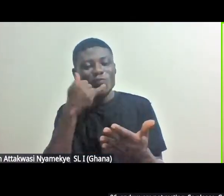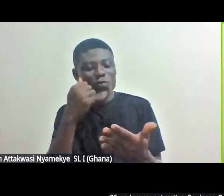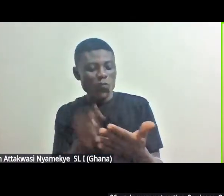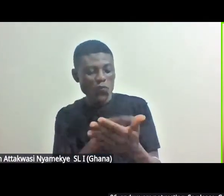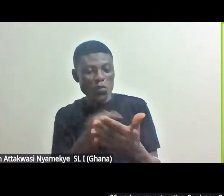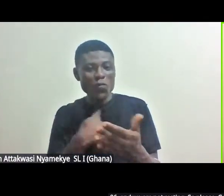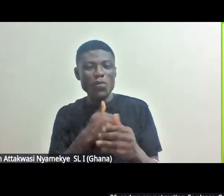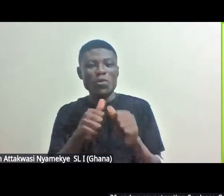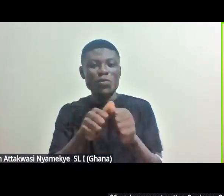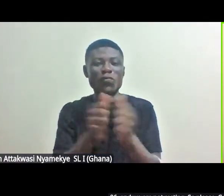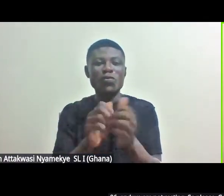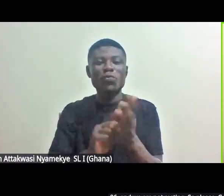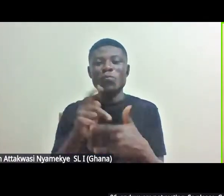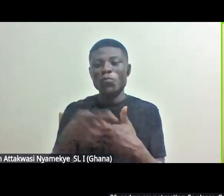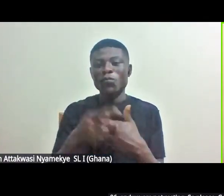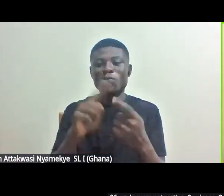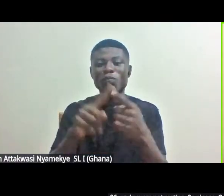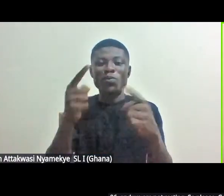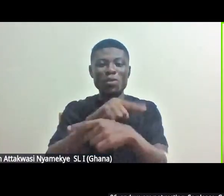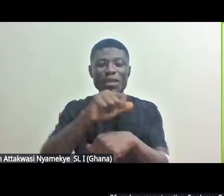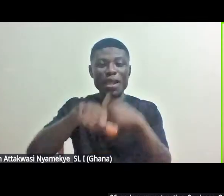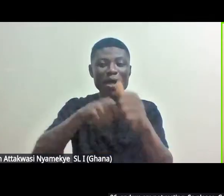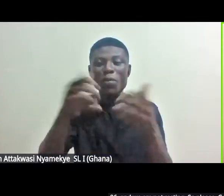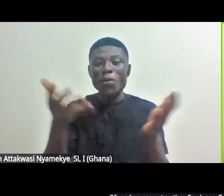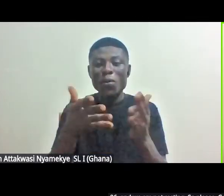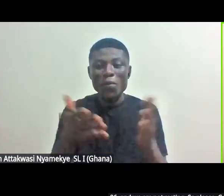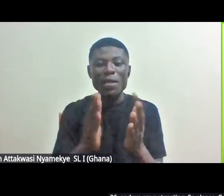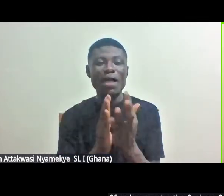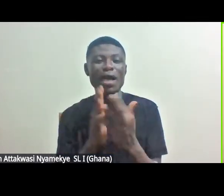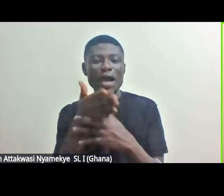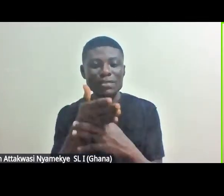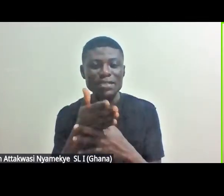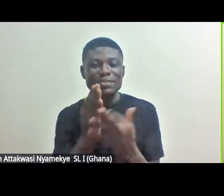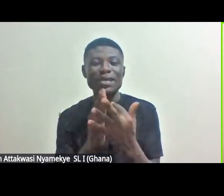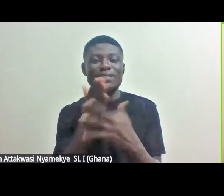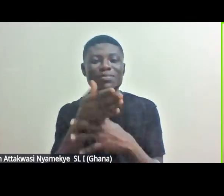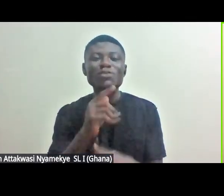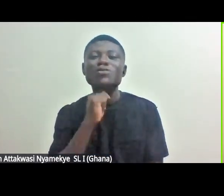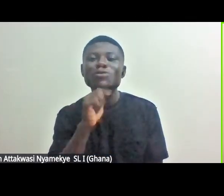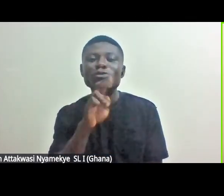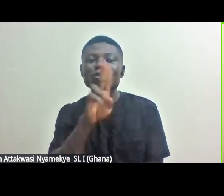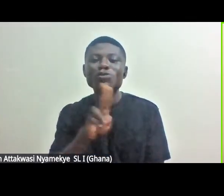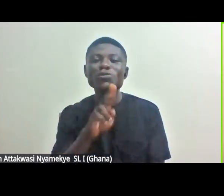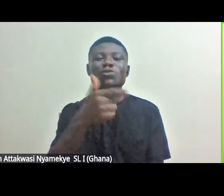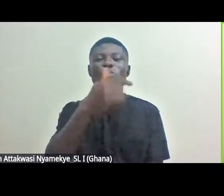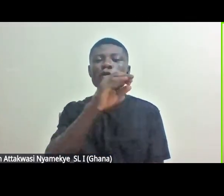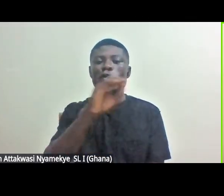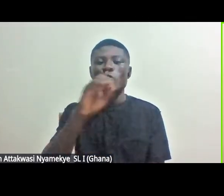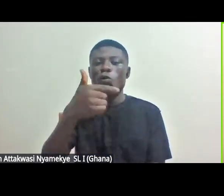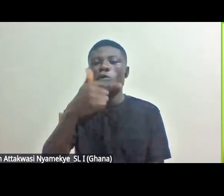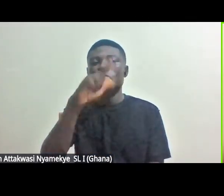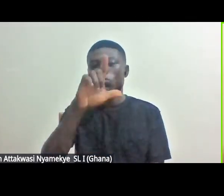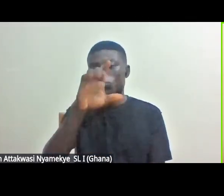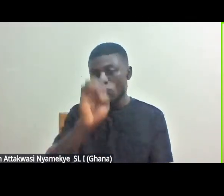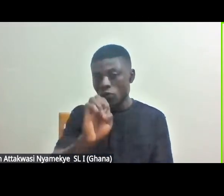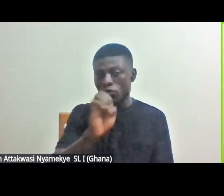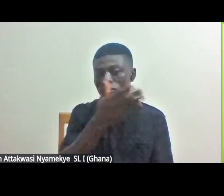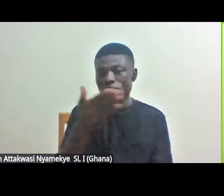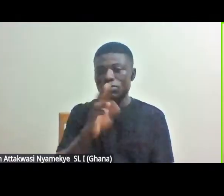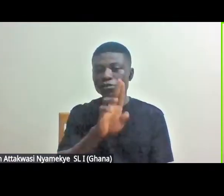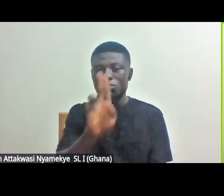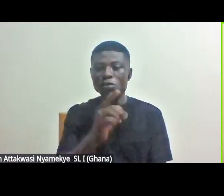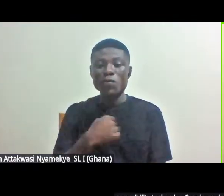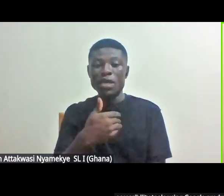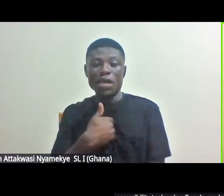session. Today is all about accessibility tools using Google products. And I'm so happy for us to have Christopher